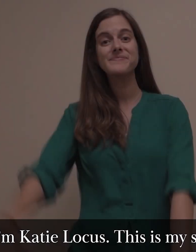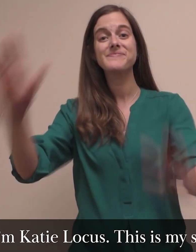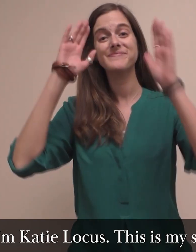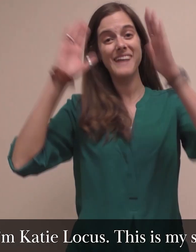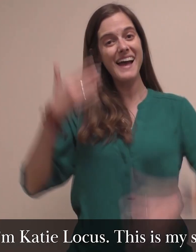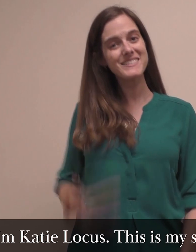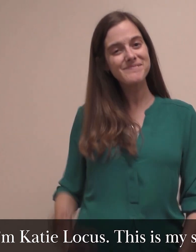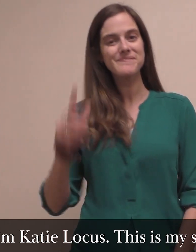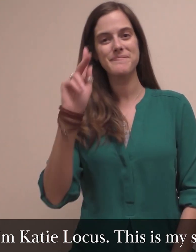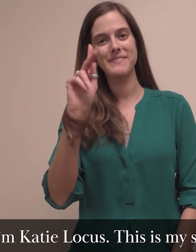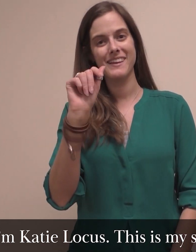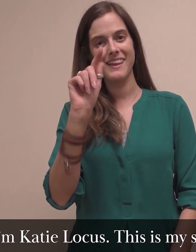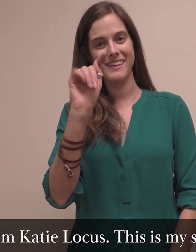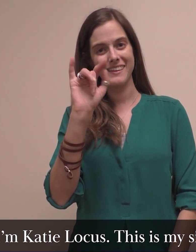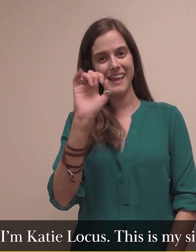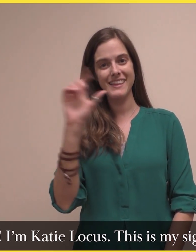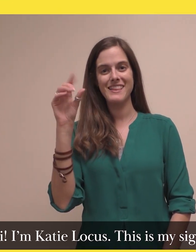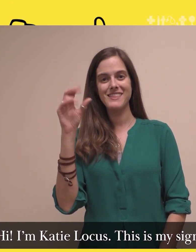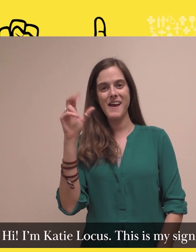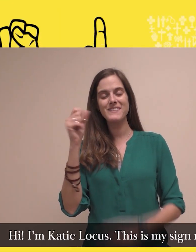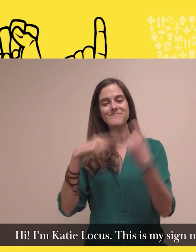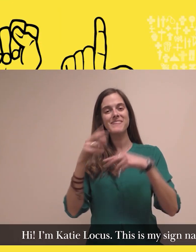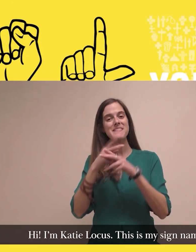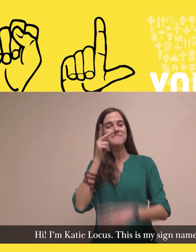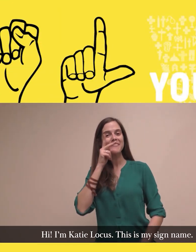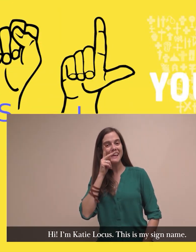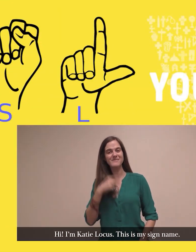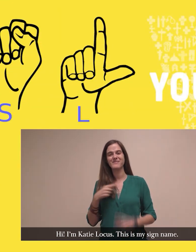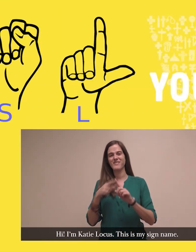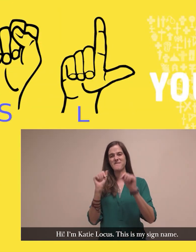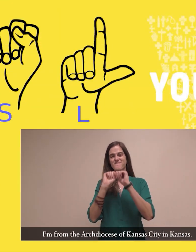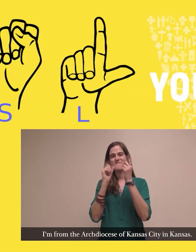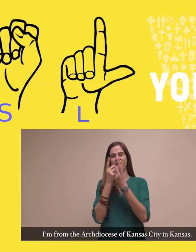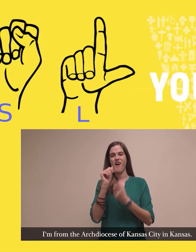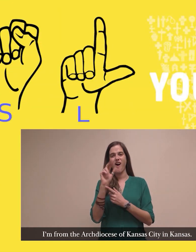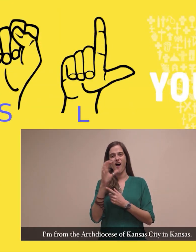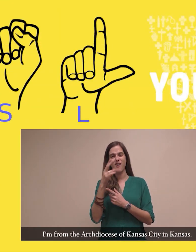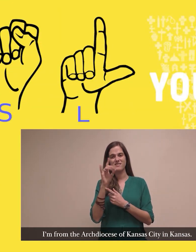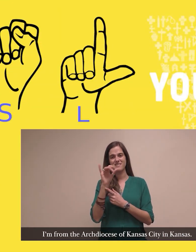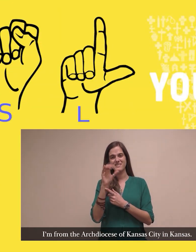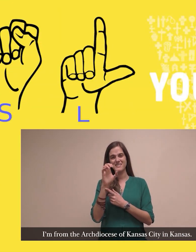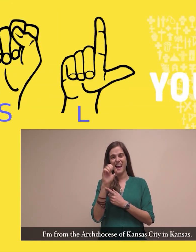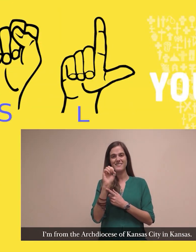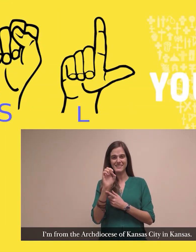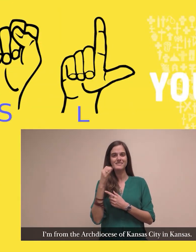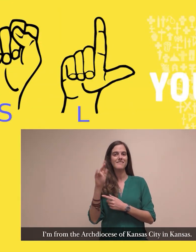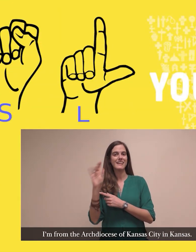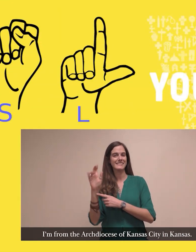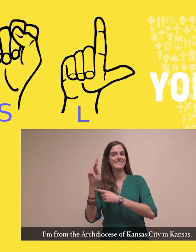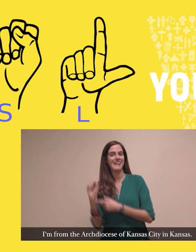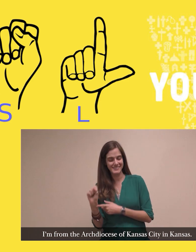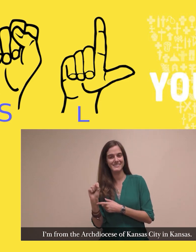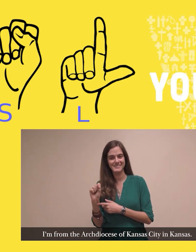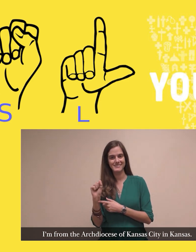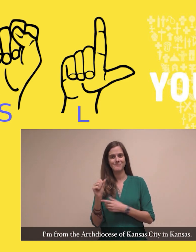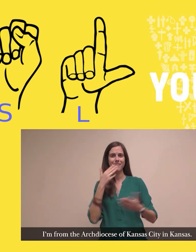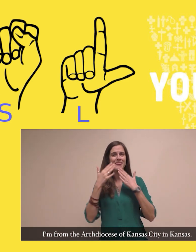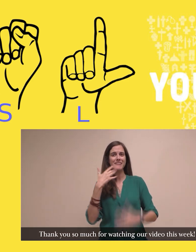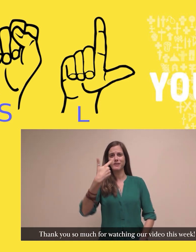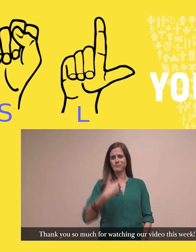Hi, I'm Katie Locus. This is my sign name. I'm from the Archdiocese of Kansas City in Kansas. Thank you so much